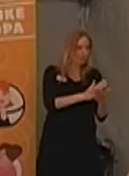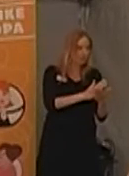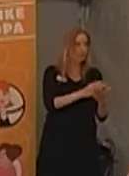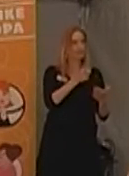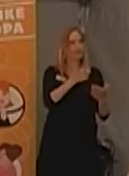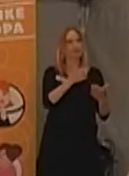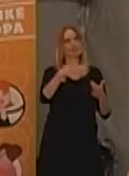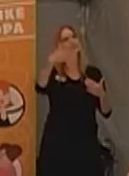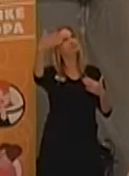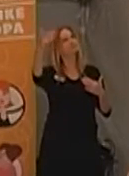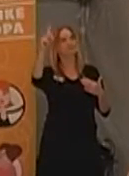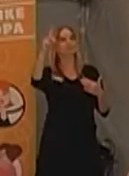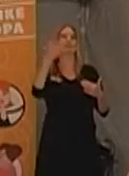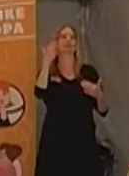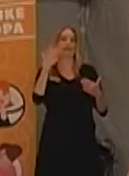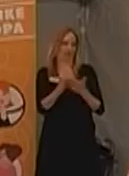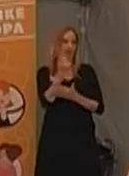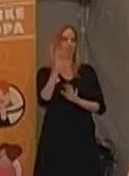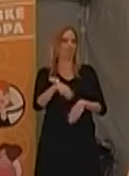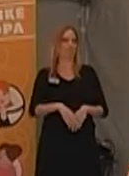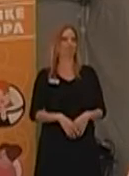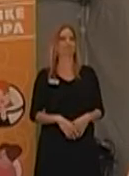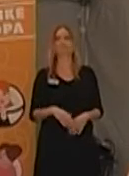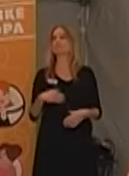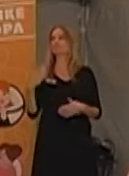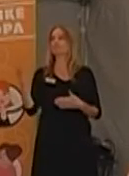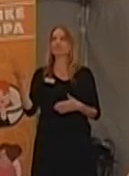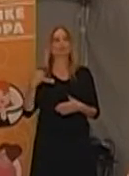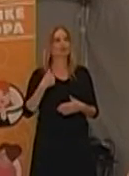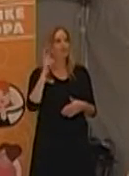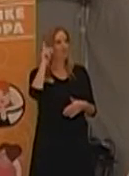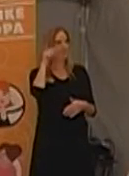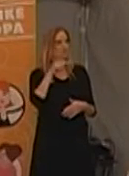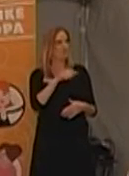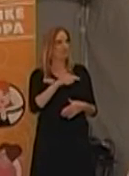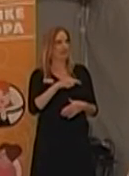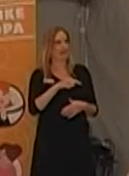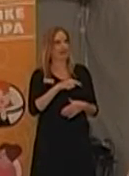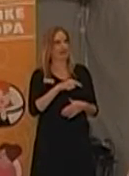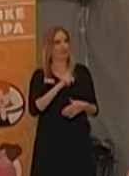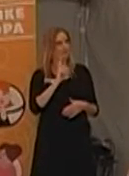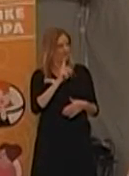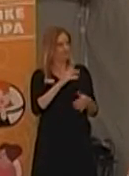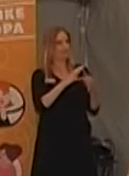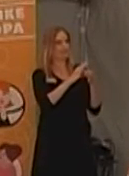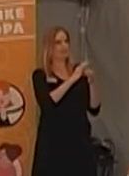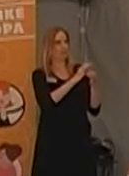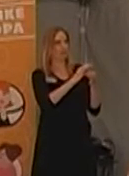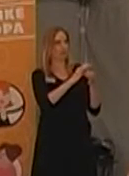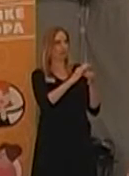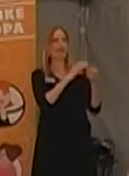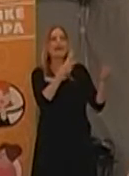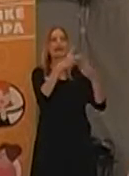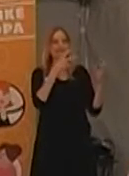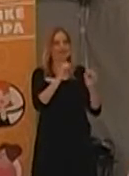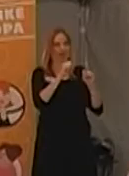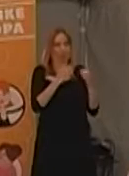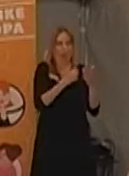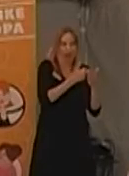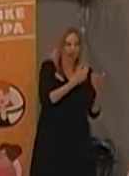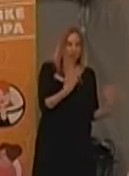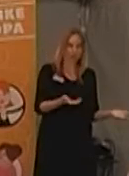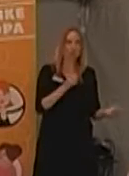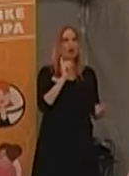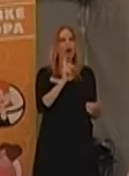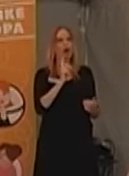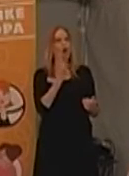easier. I suppose it's quite strongly connected to, there are so many ways to approach this, but one